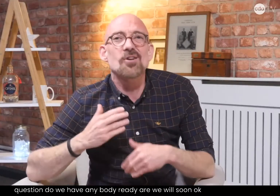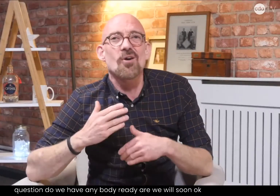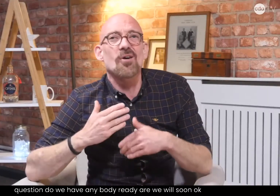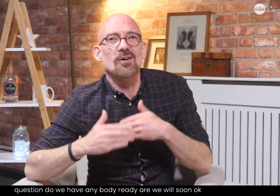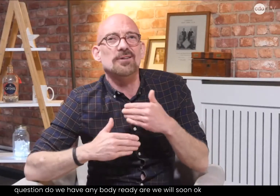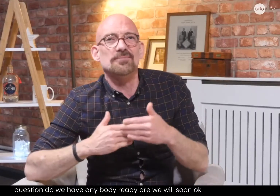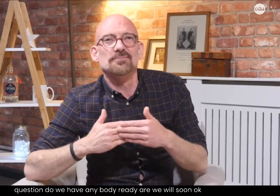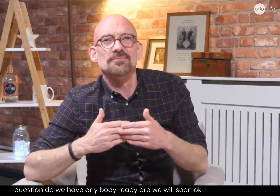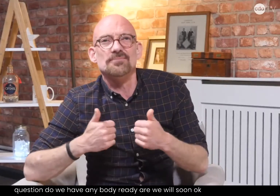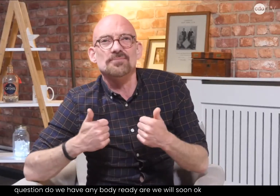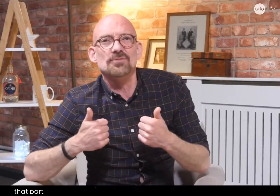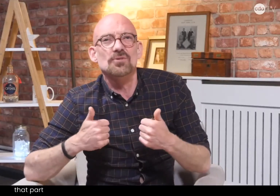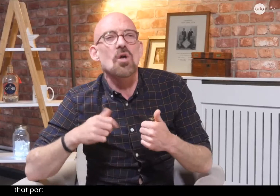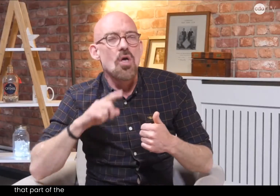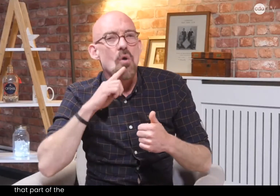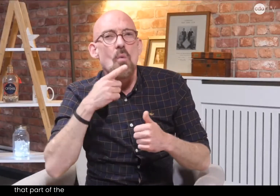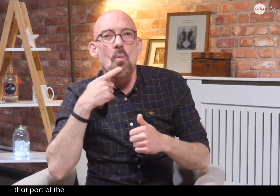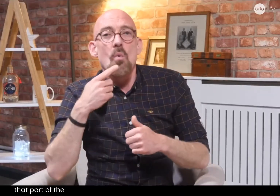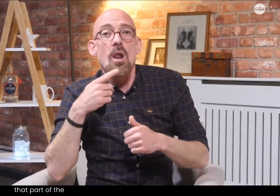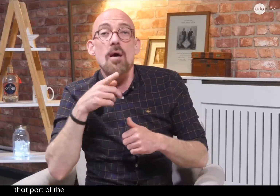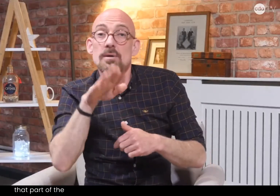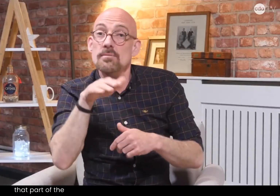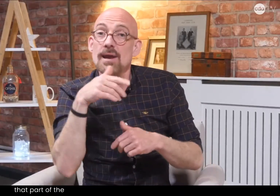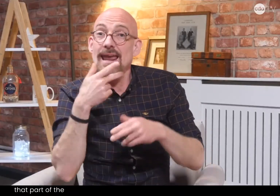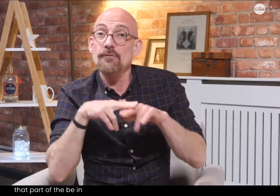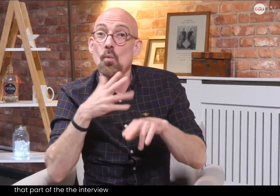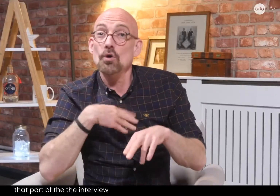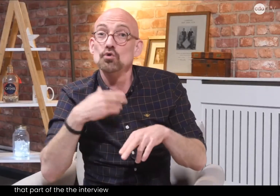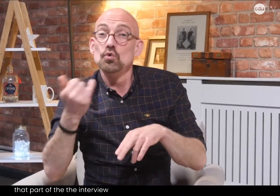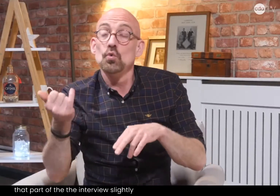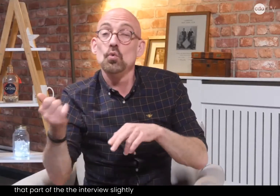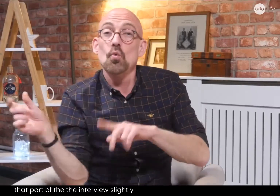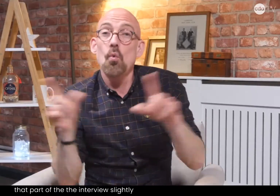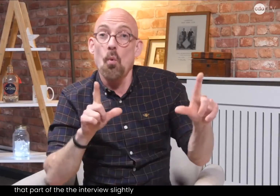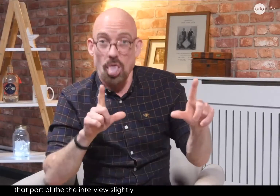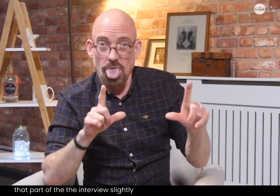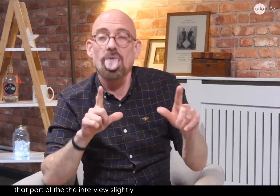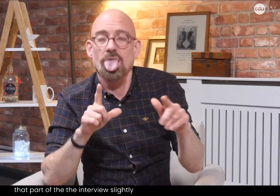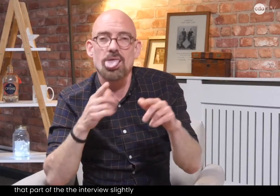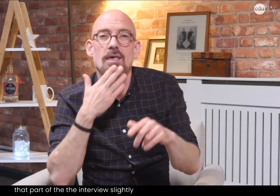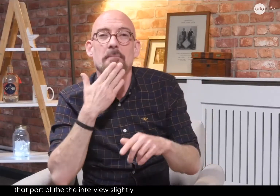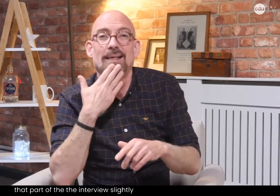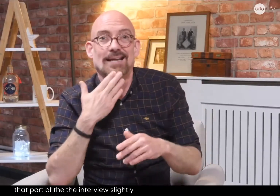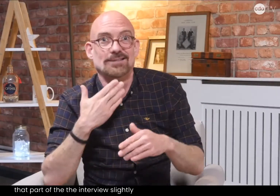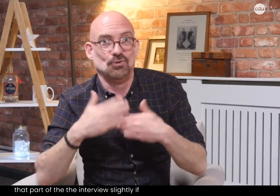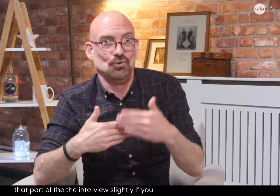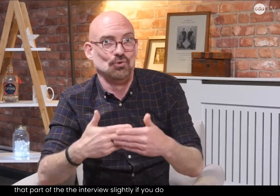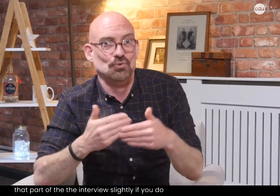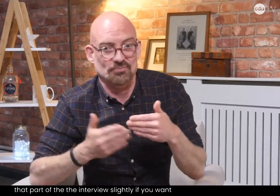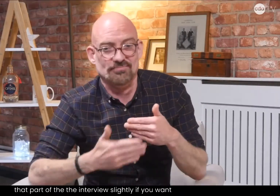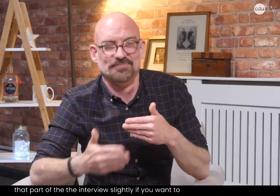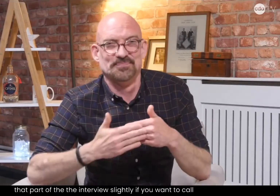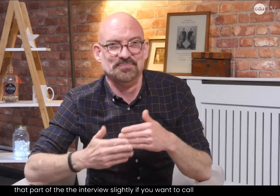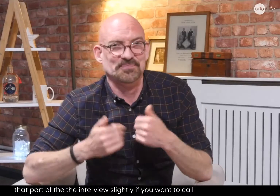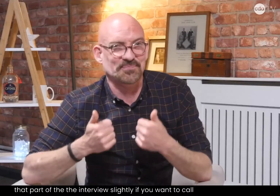of the interview slightly. If you do want to call in, please do.